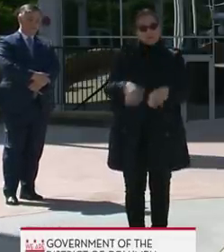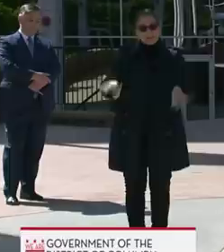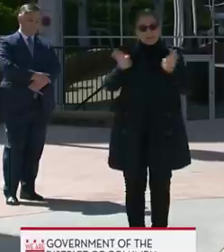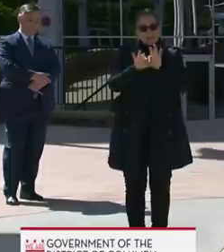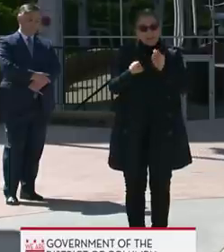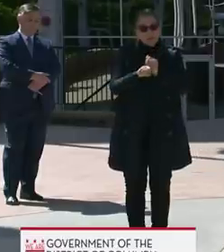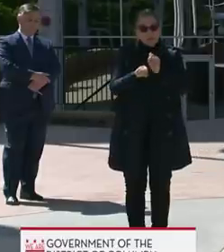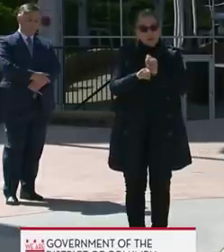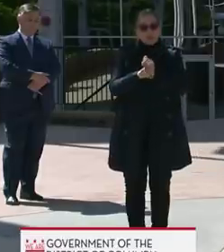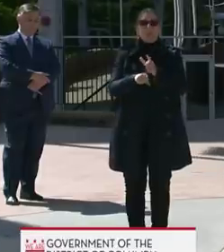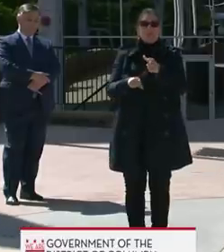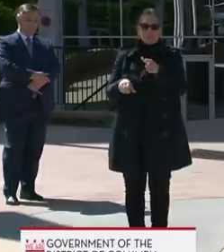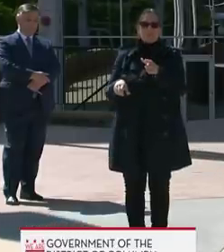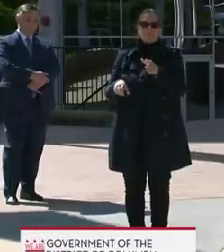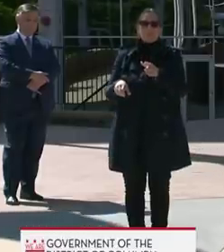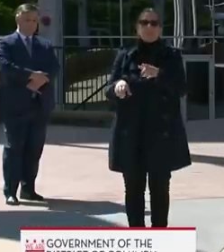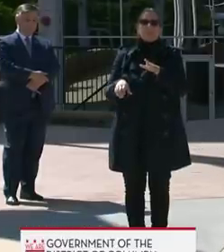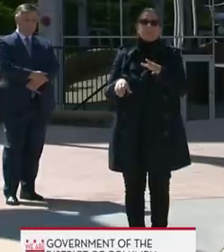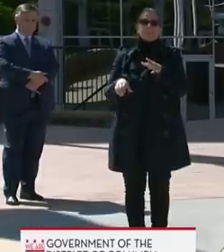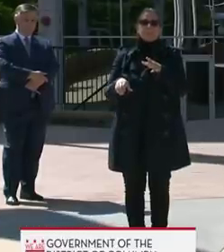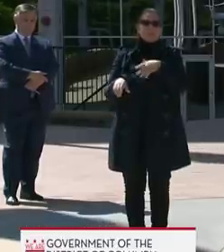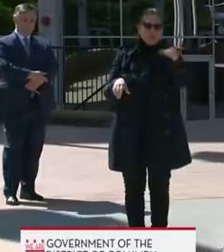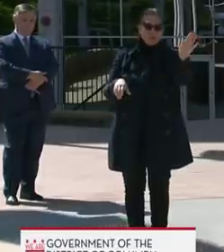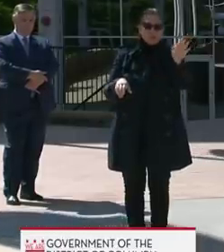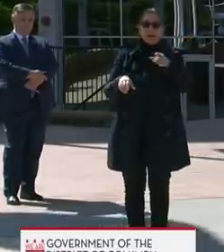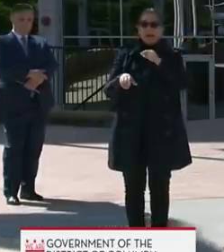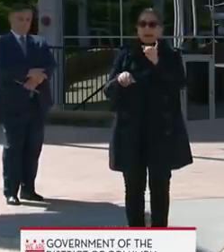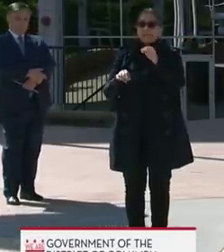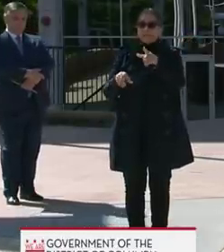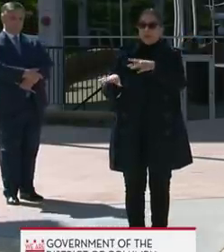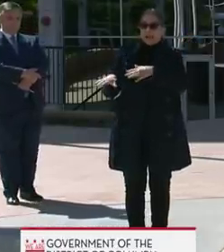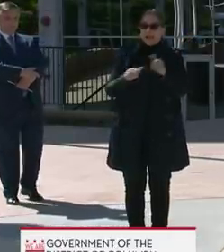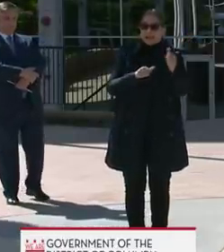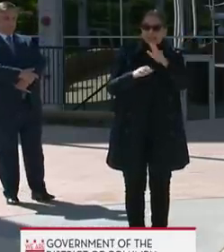and guidance on wearing masks is available on